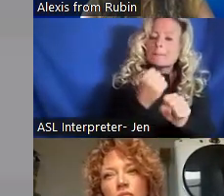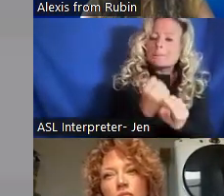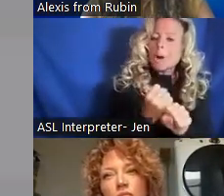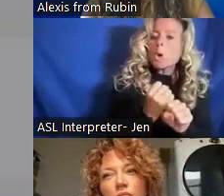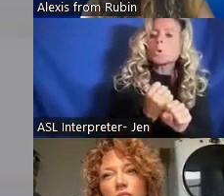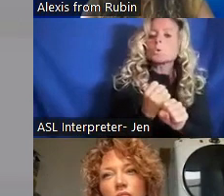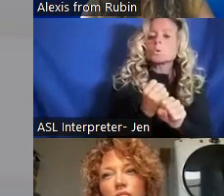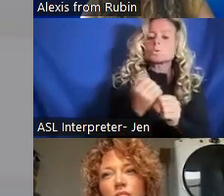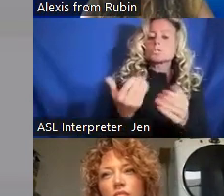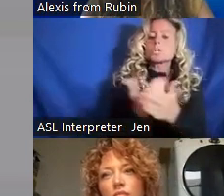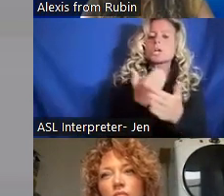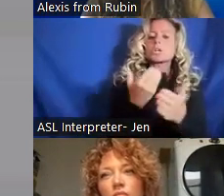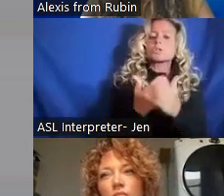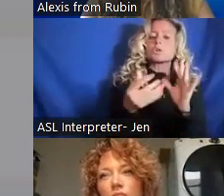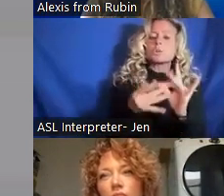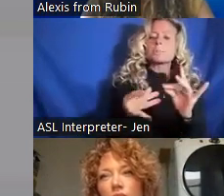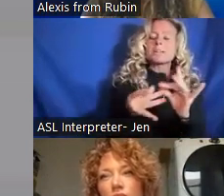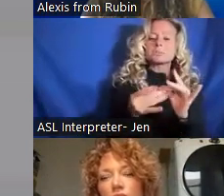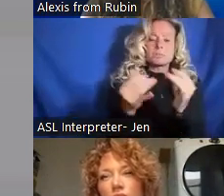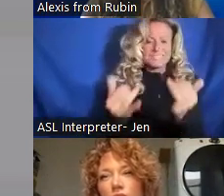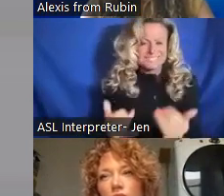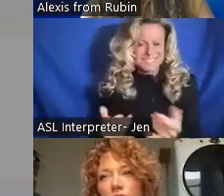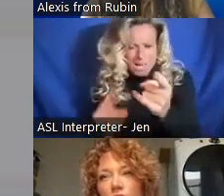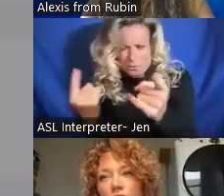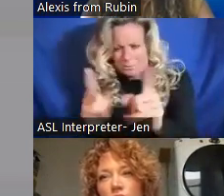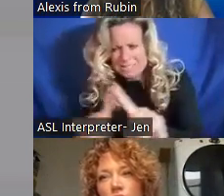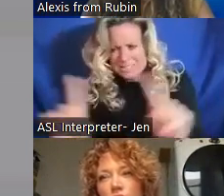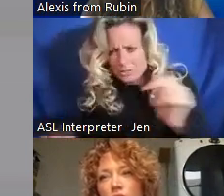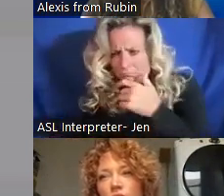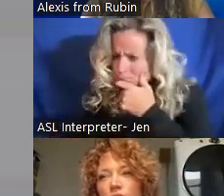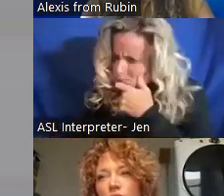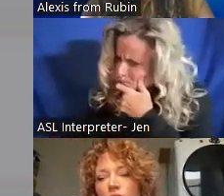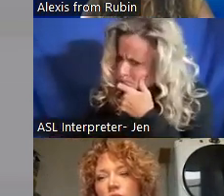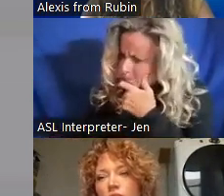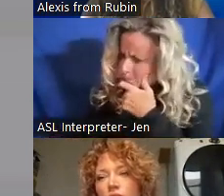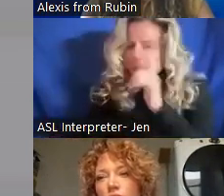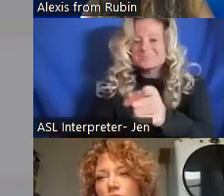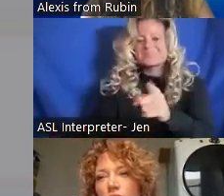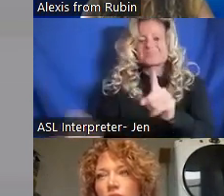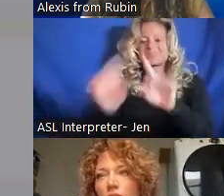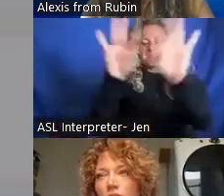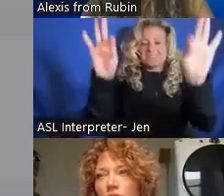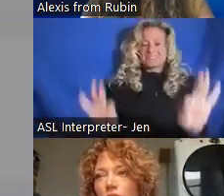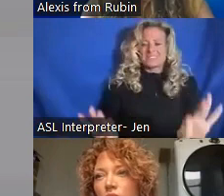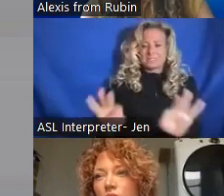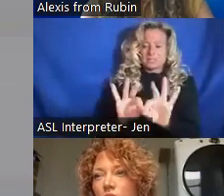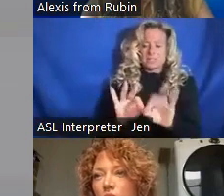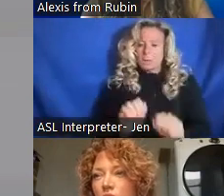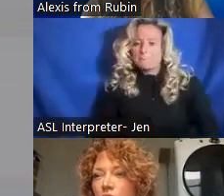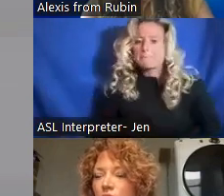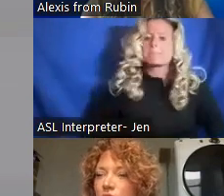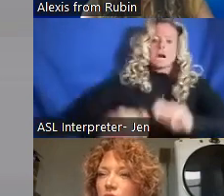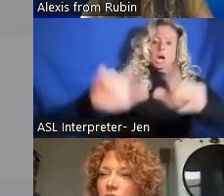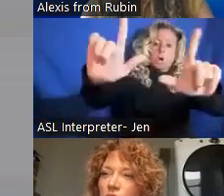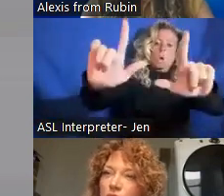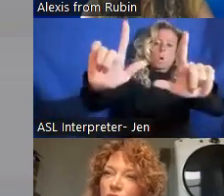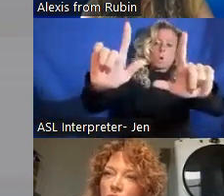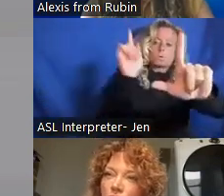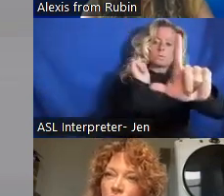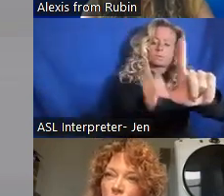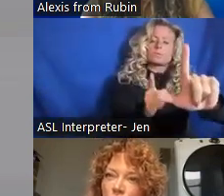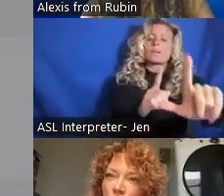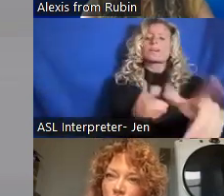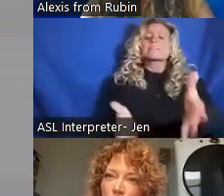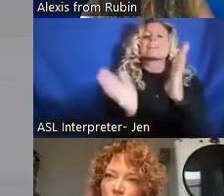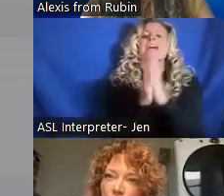always done forever and ever. But now something is different. This form jumps up on the screen and it asks